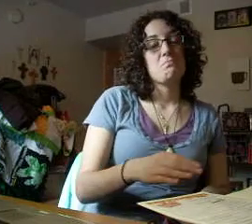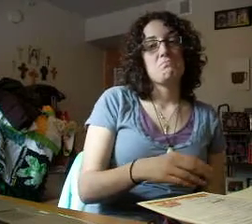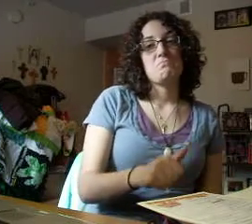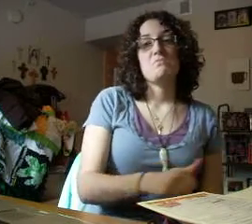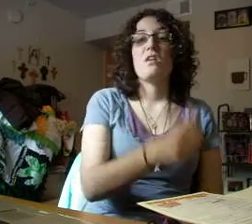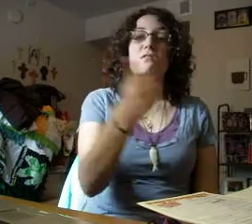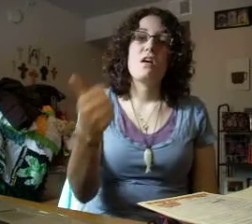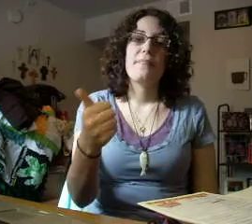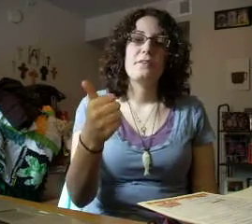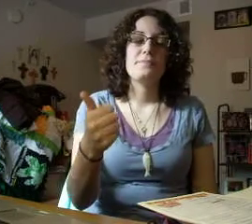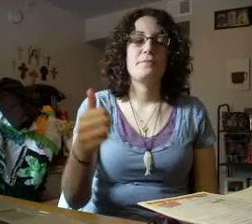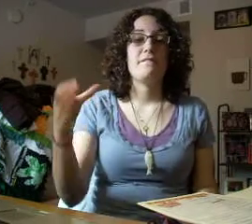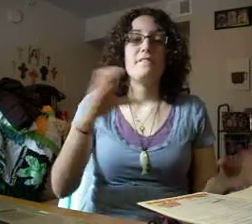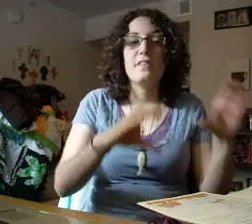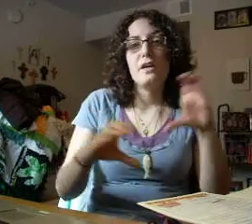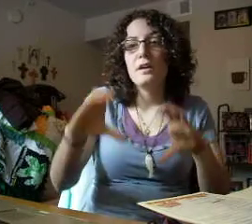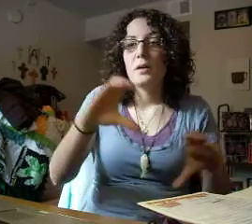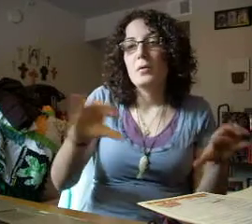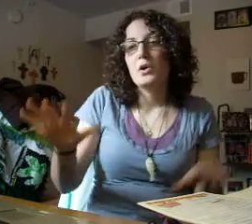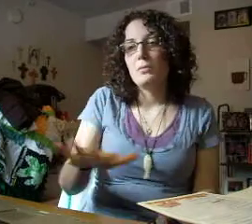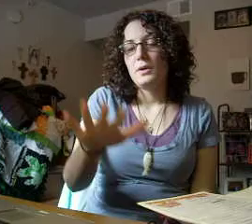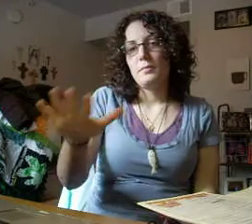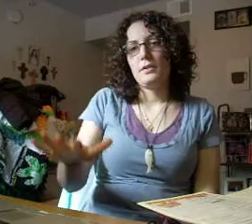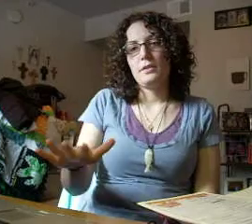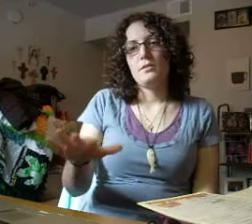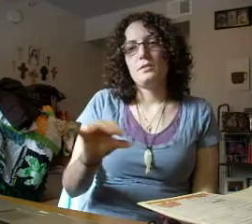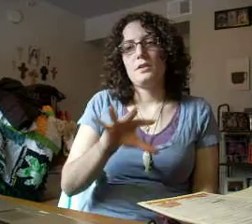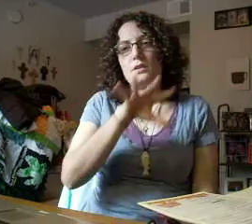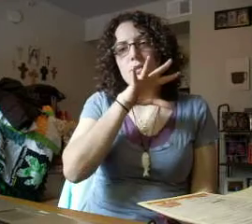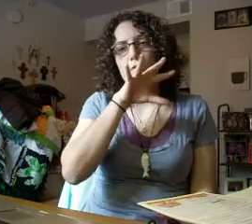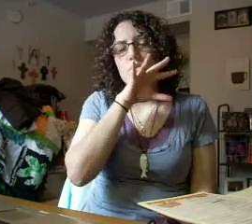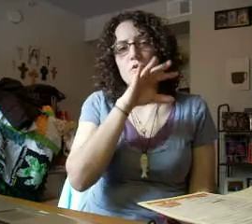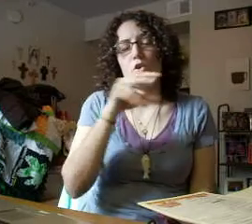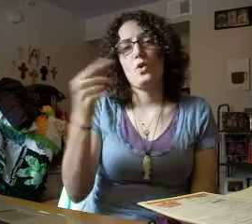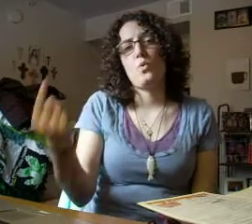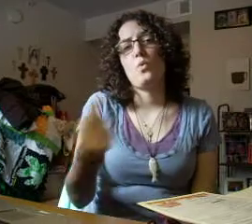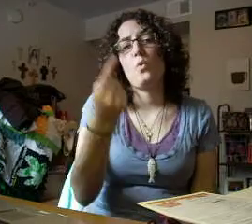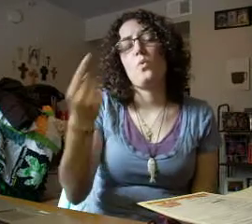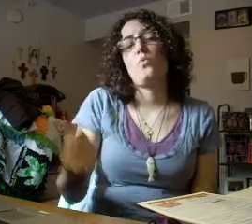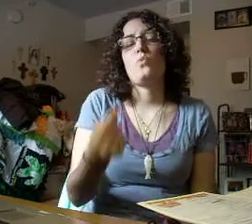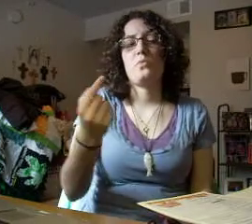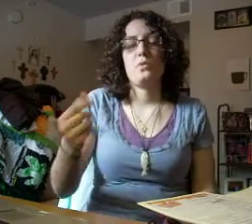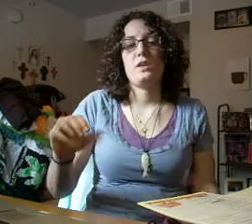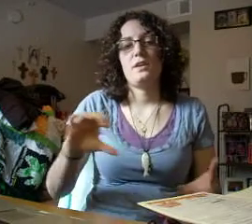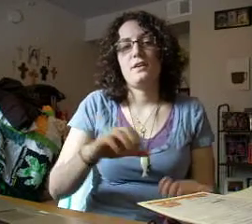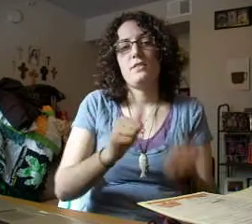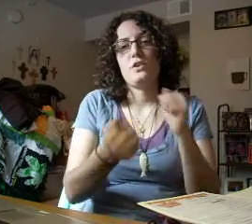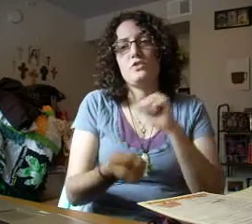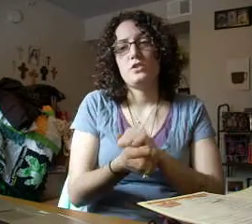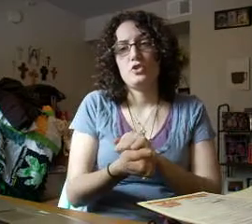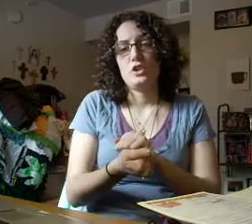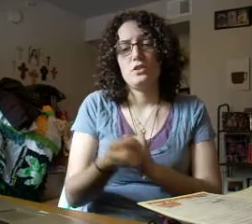Chemical properties are those that can be observed only when there's a change in the composition of the substance. In other words, when you